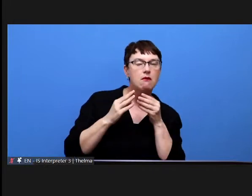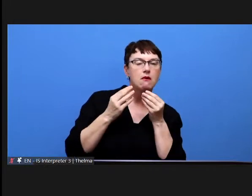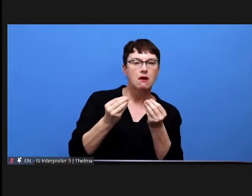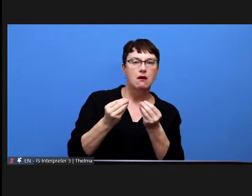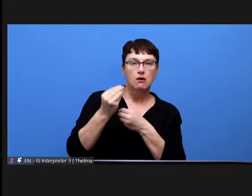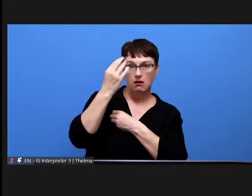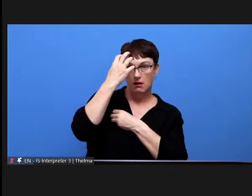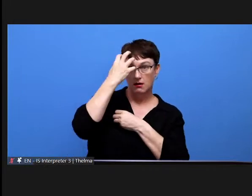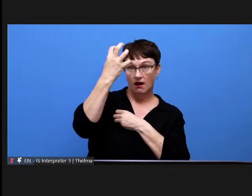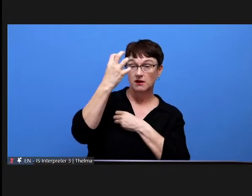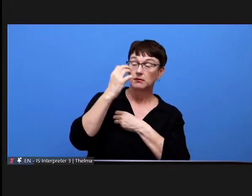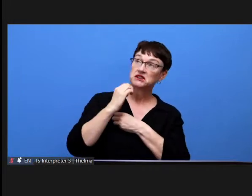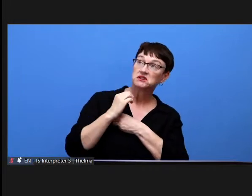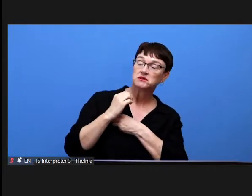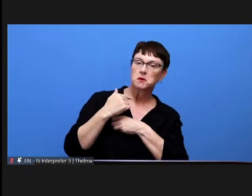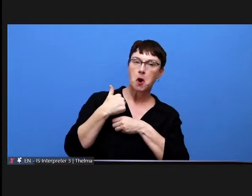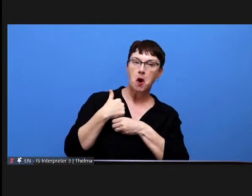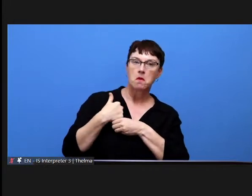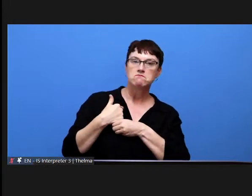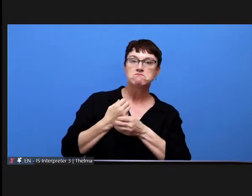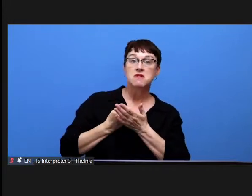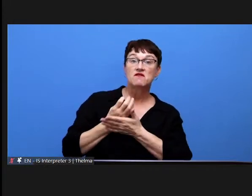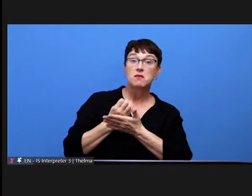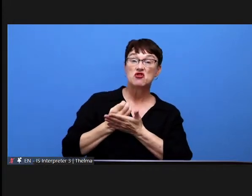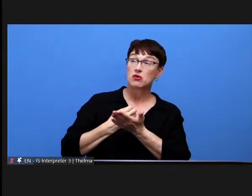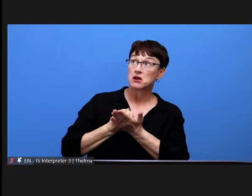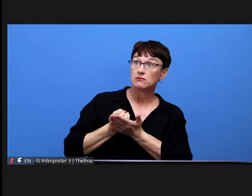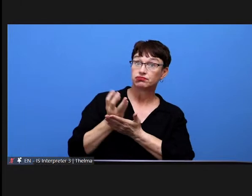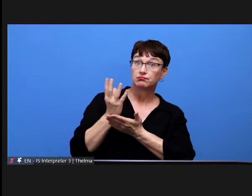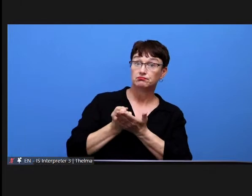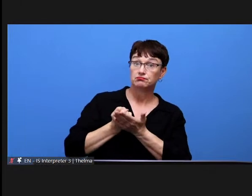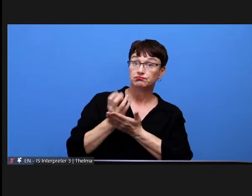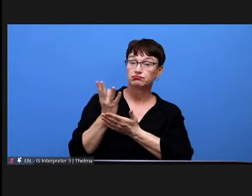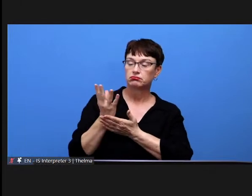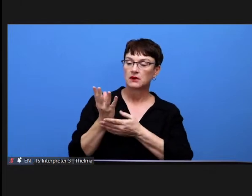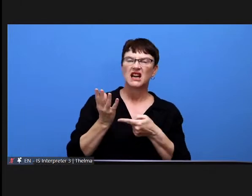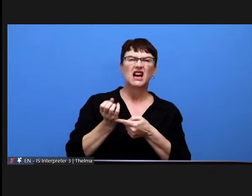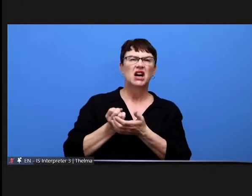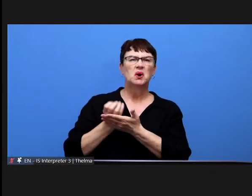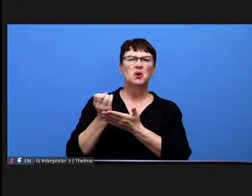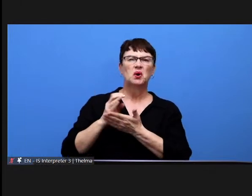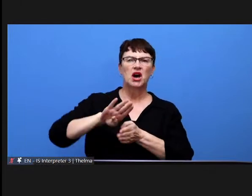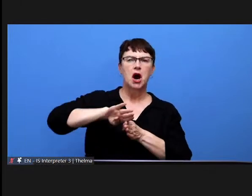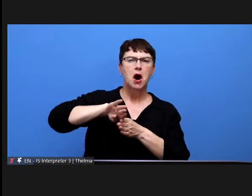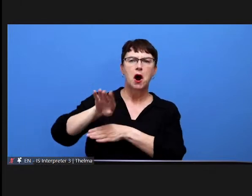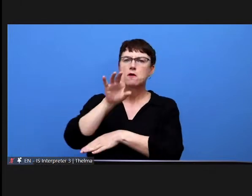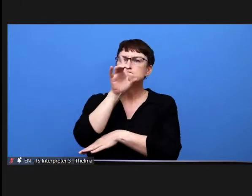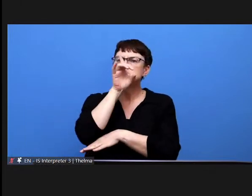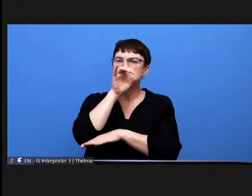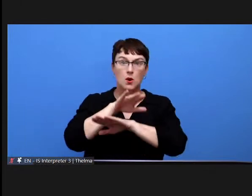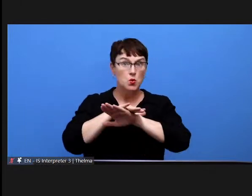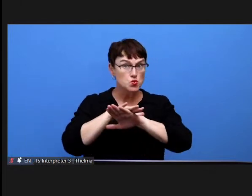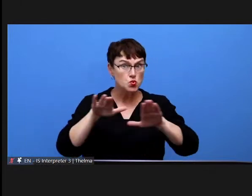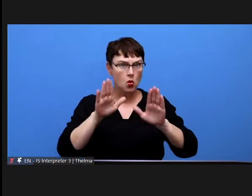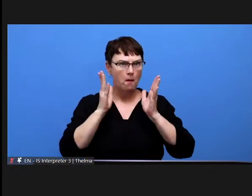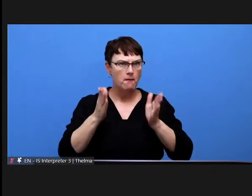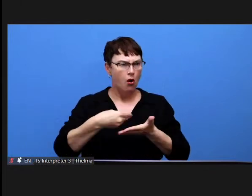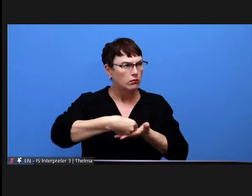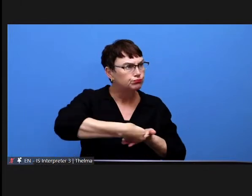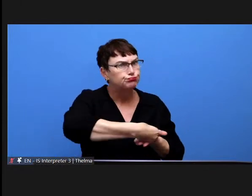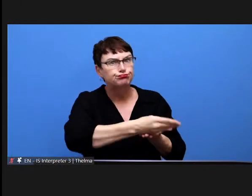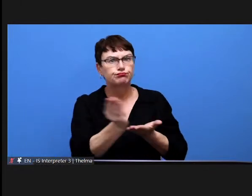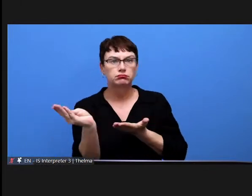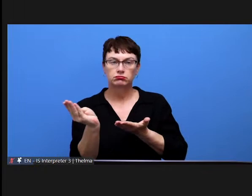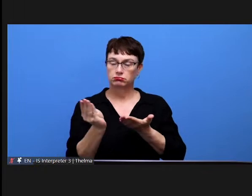in data and information sharing, where we see a lot of effort towards enhancing data sharing and